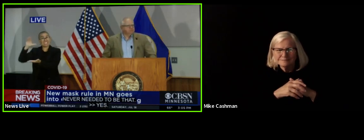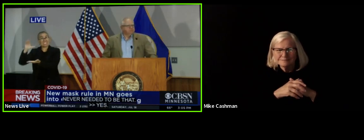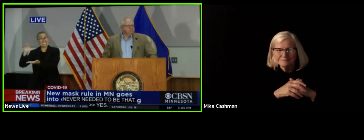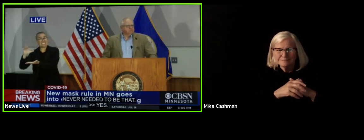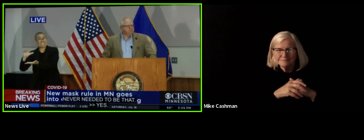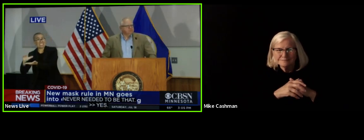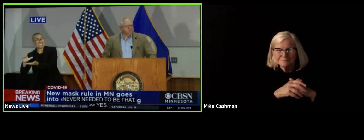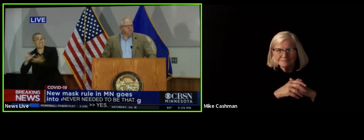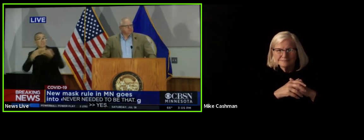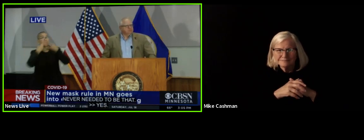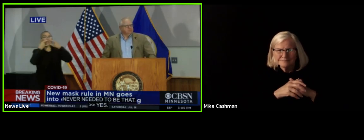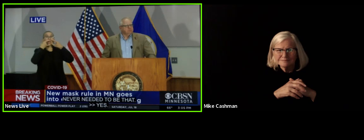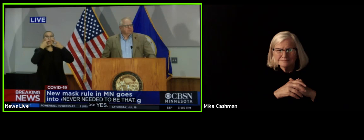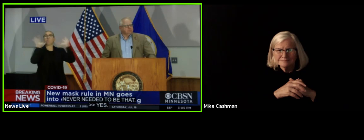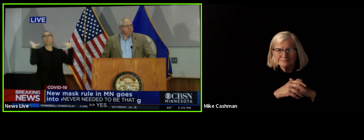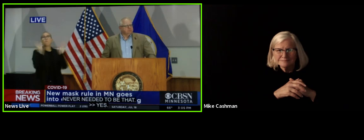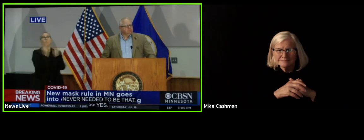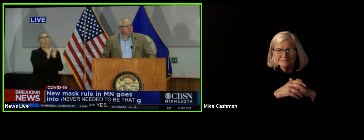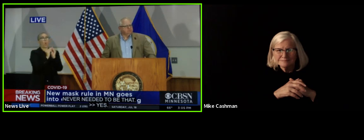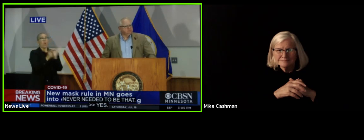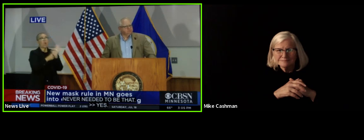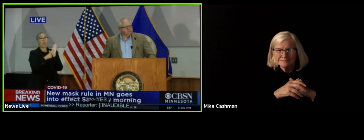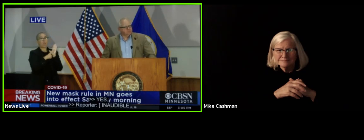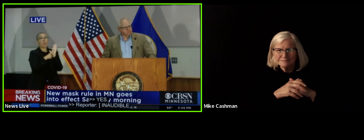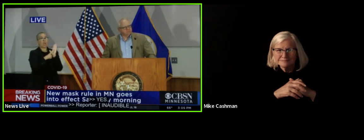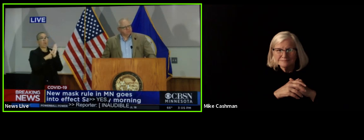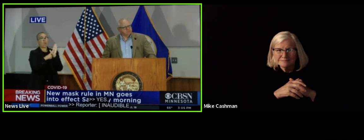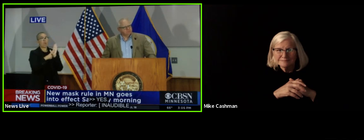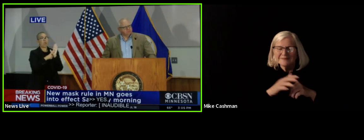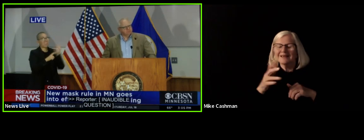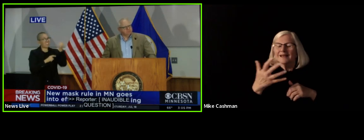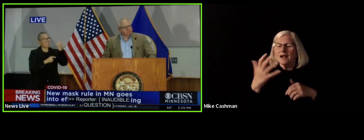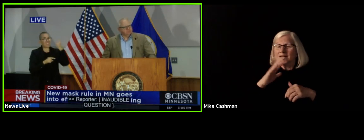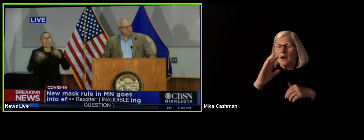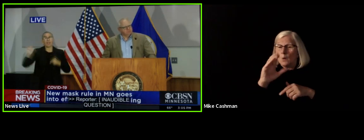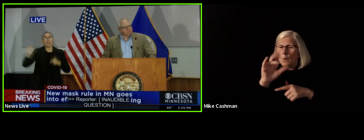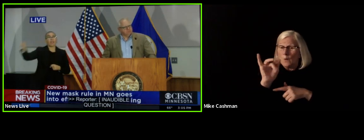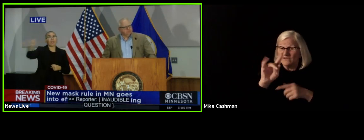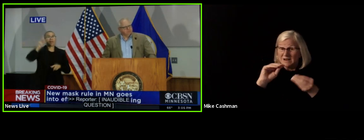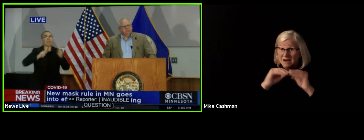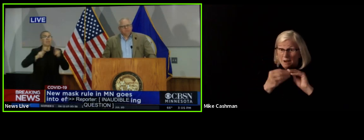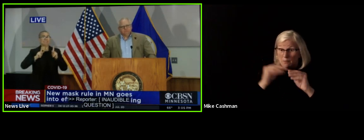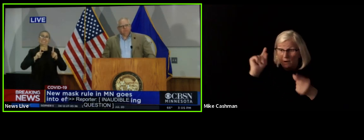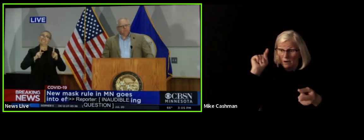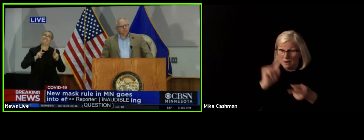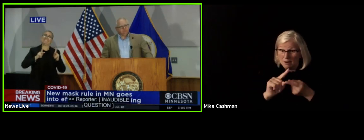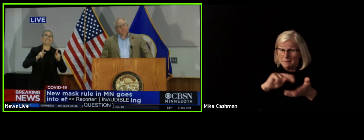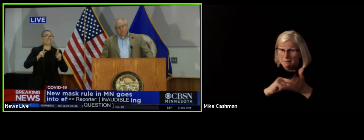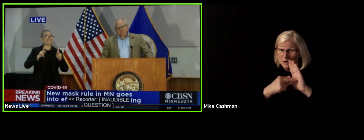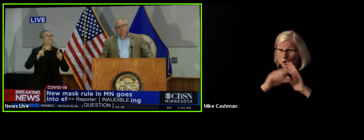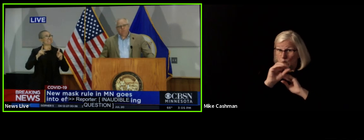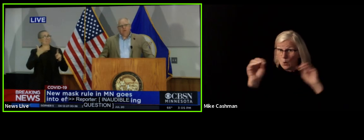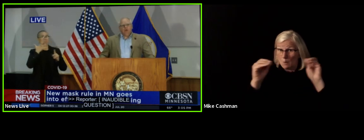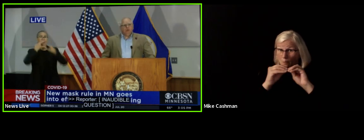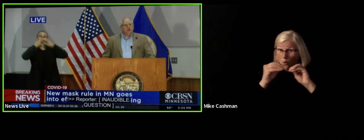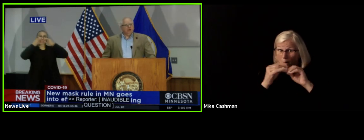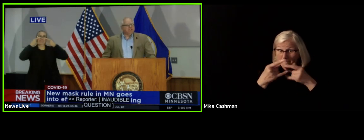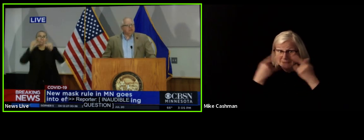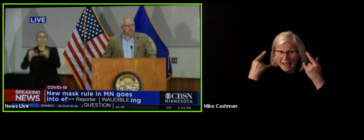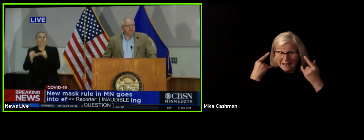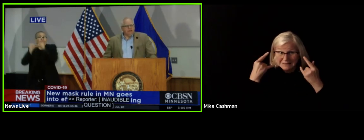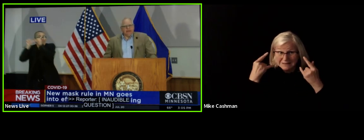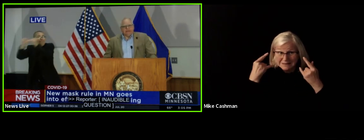metric, people out there might be asking, this might be months or years of wearing masks. We